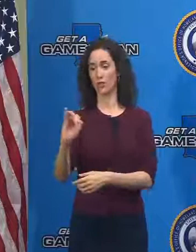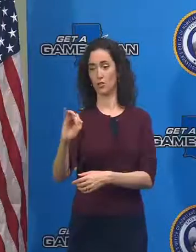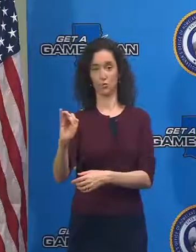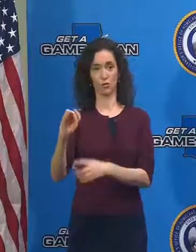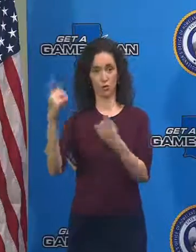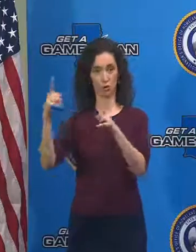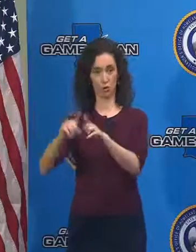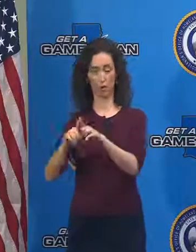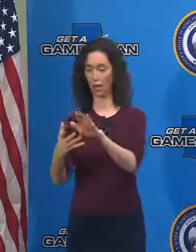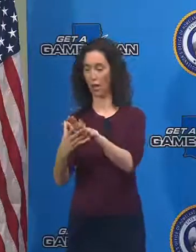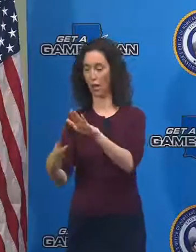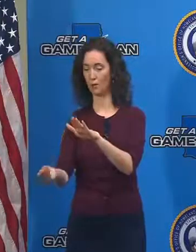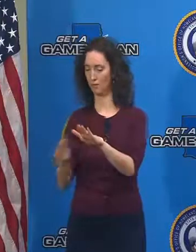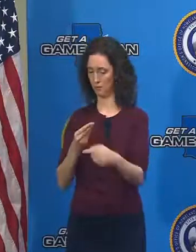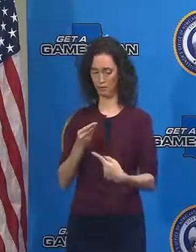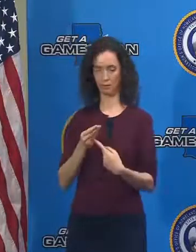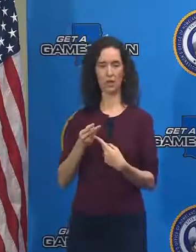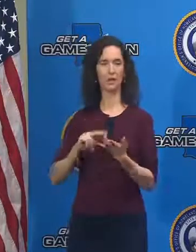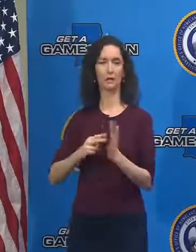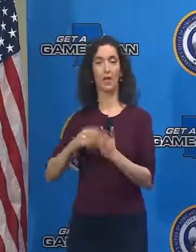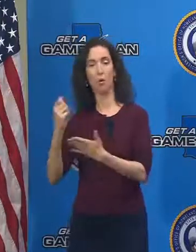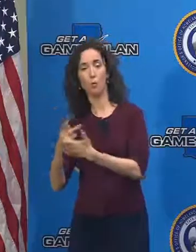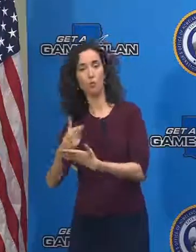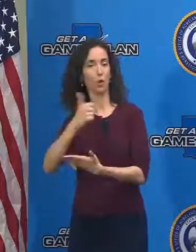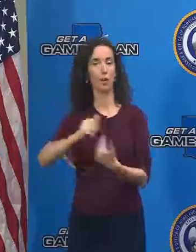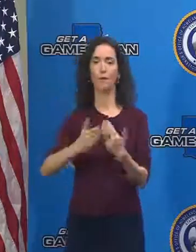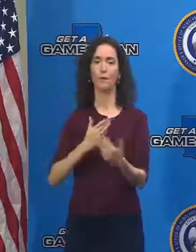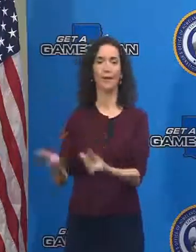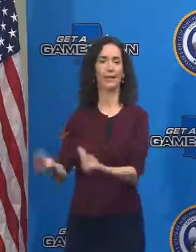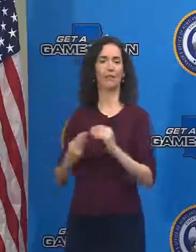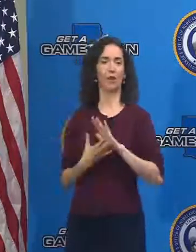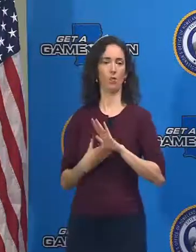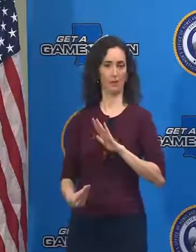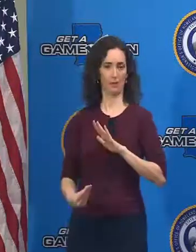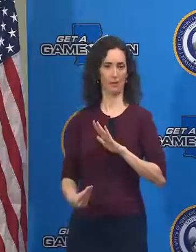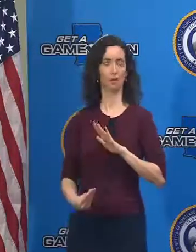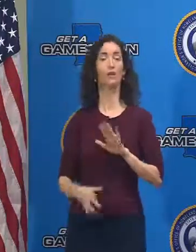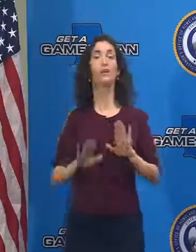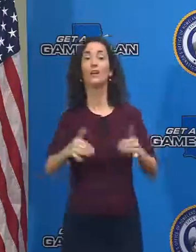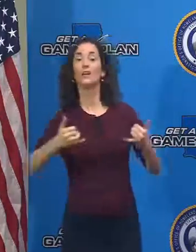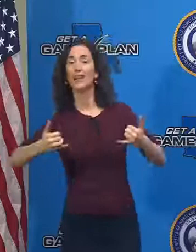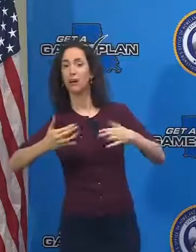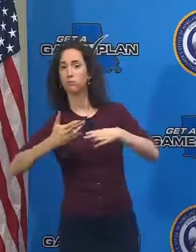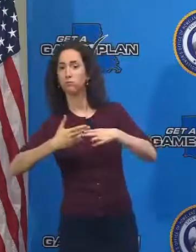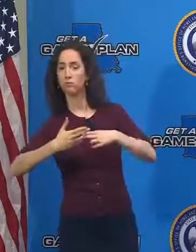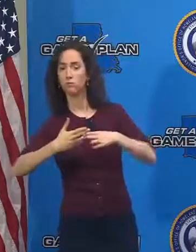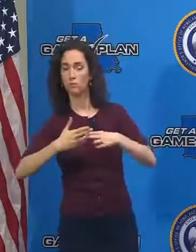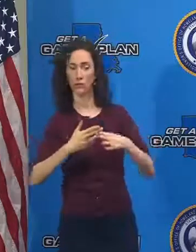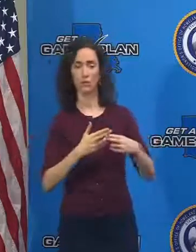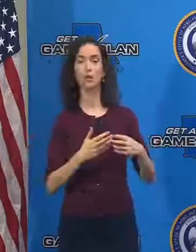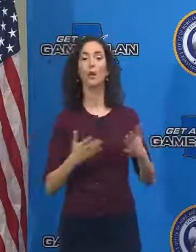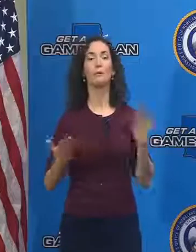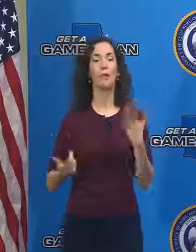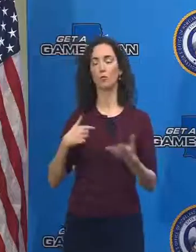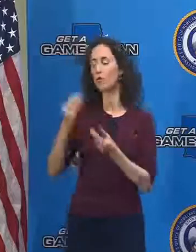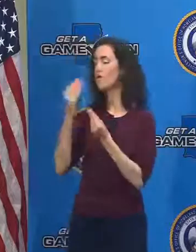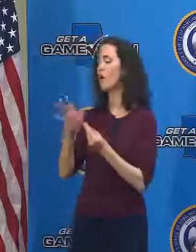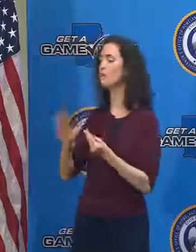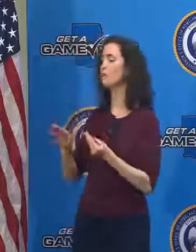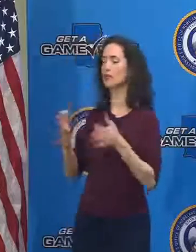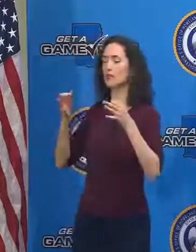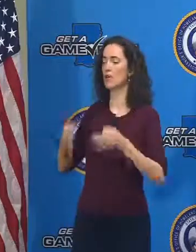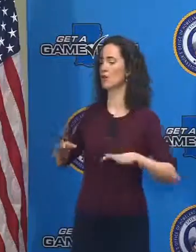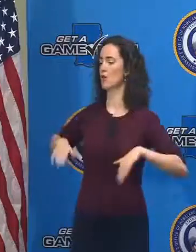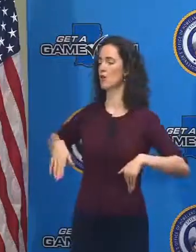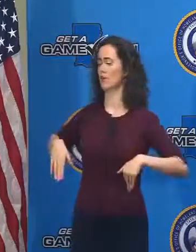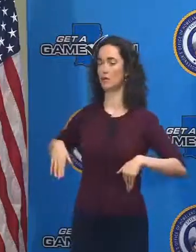settlement, whether that's an approval or denial. In the interim, you may receive a notification from us that says there is no decision. That